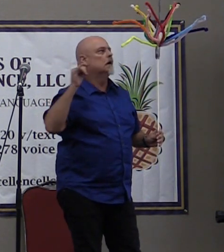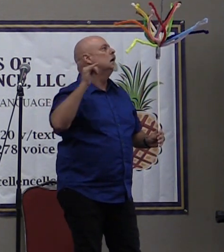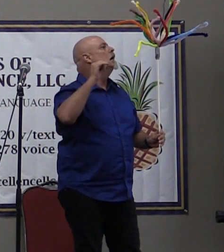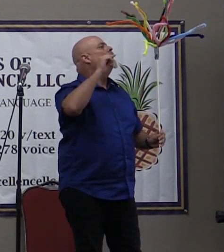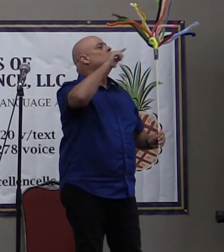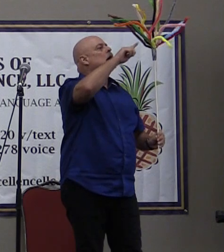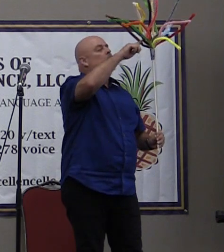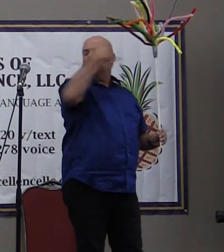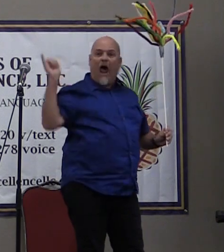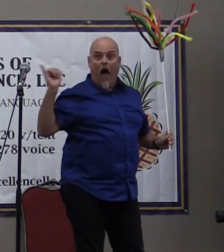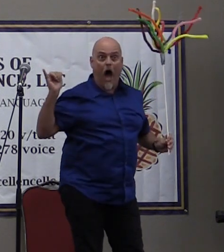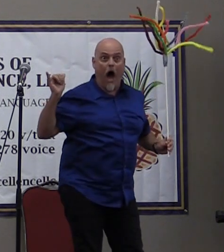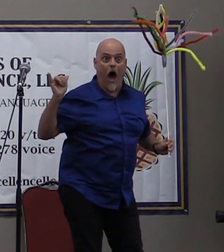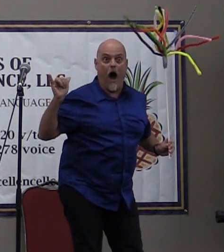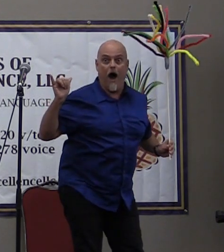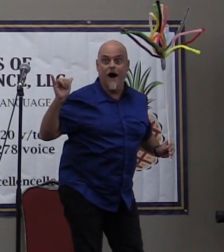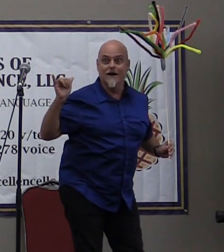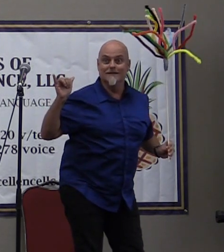Yellow.